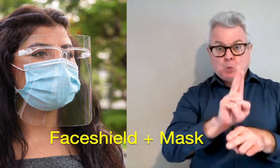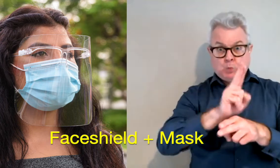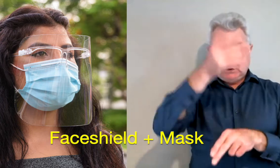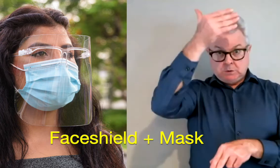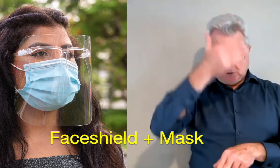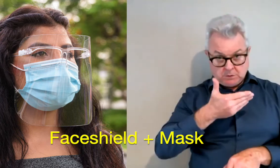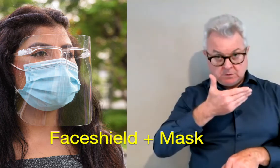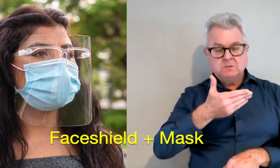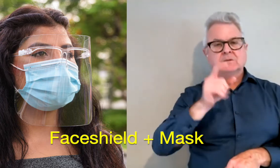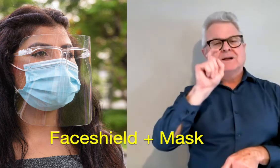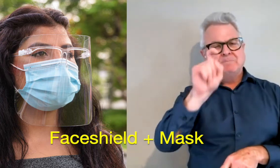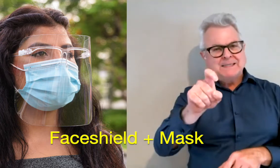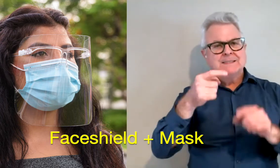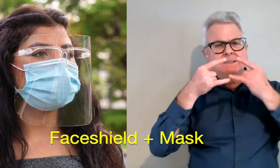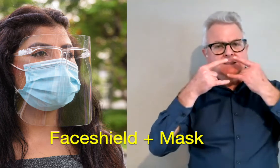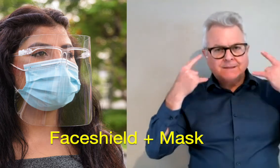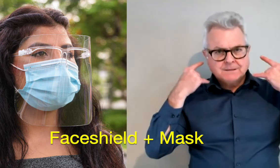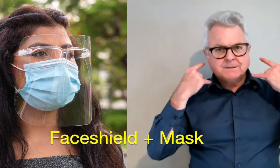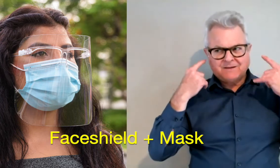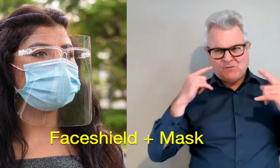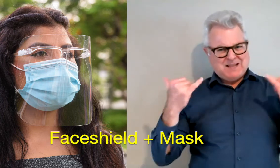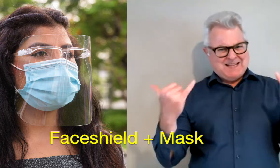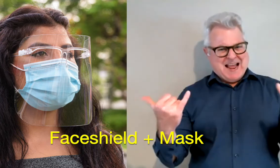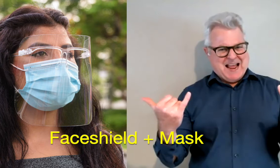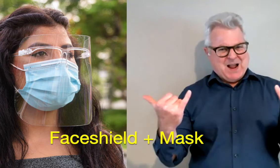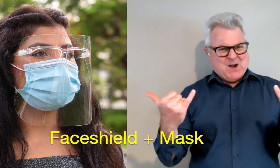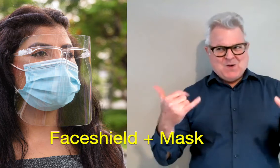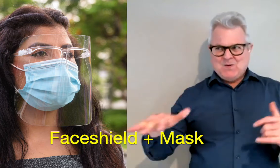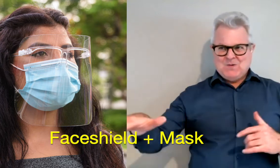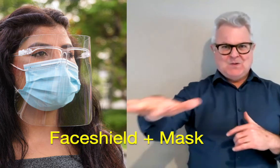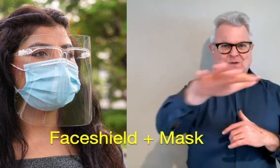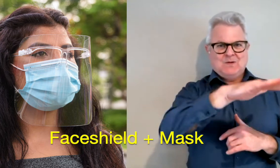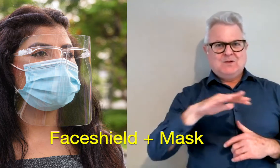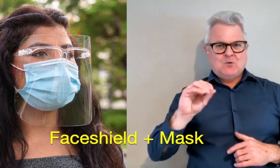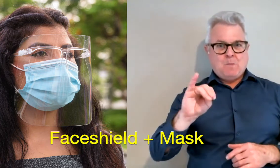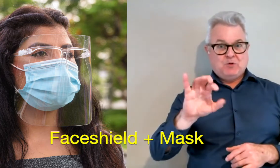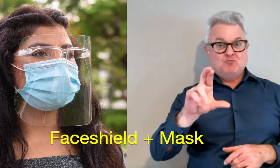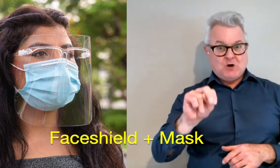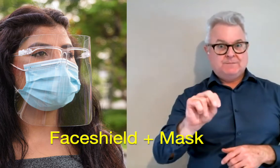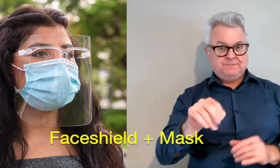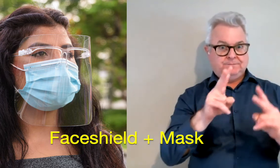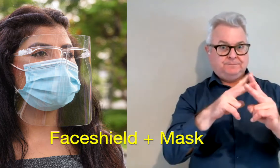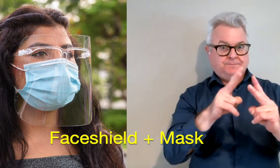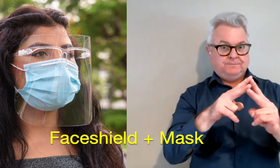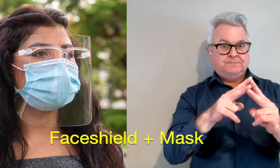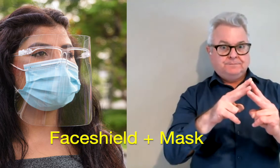is okay under those conditions. But a face shield alone should not be worn unless you are wearing a mask underneath the face shield.